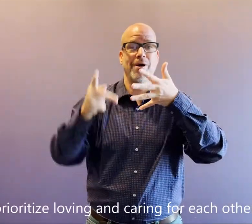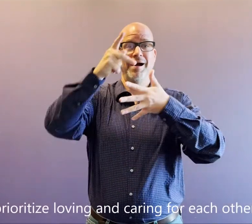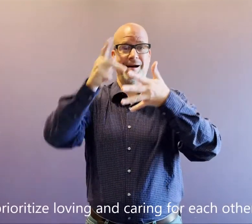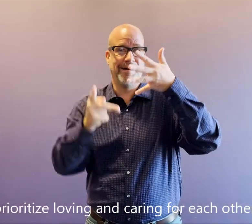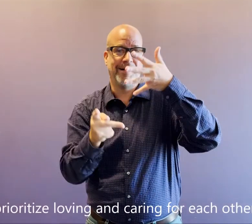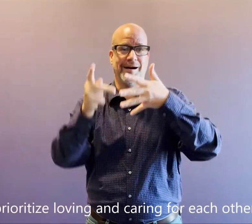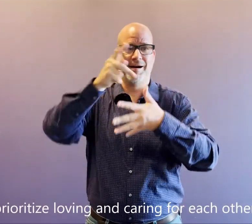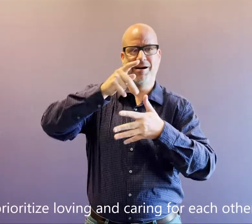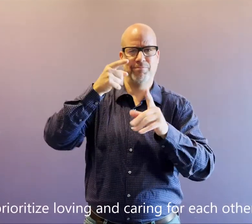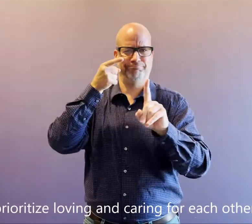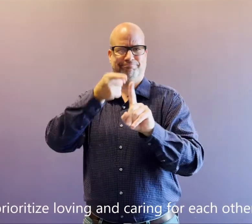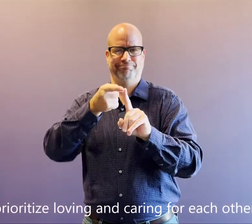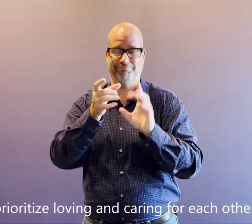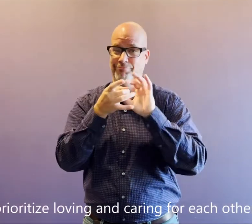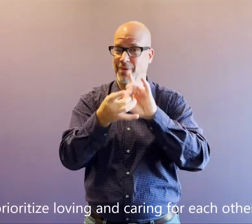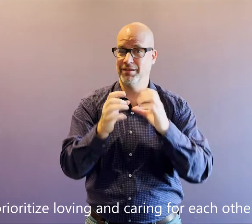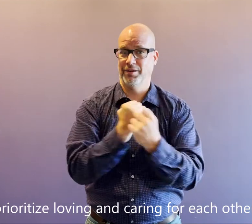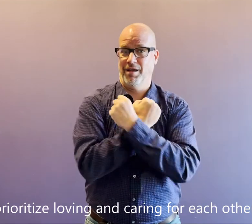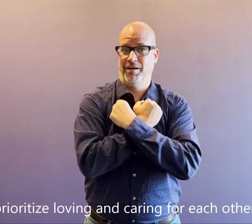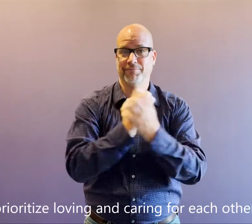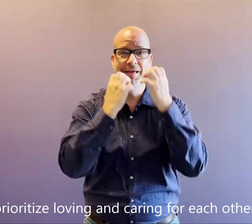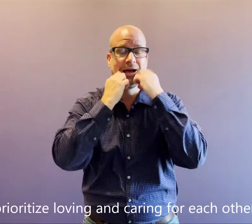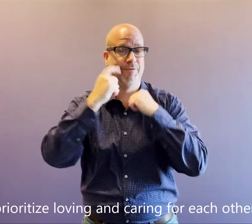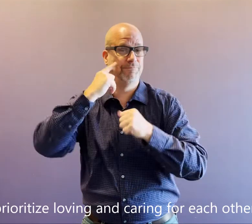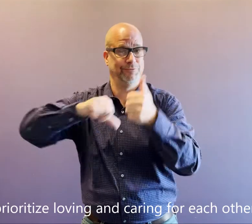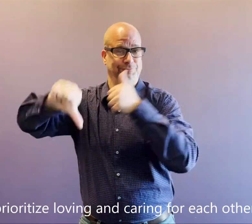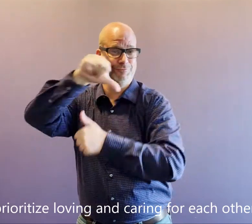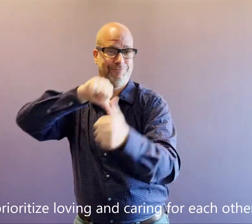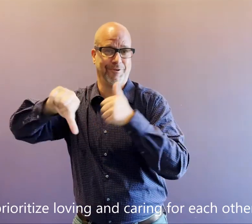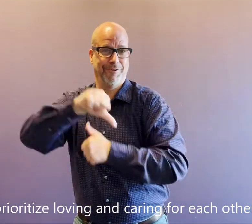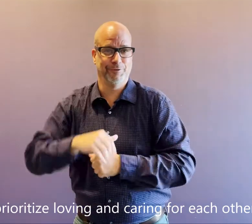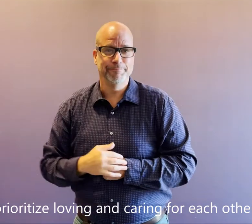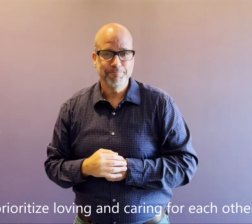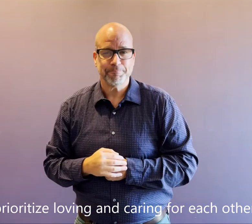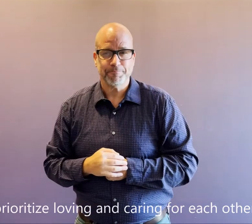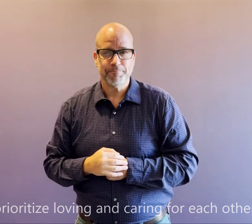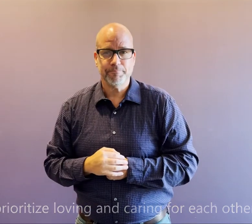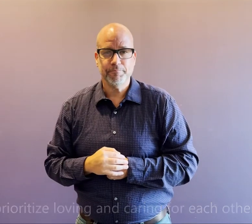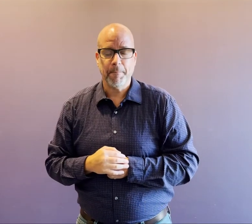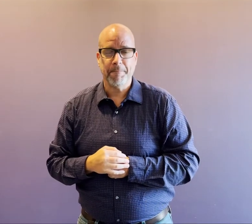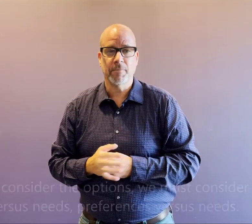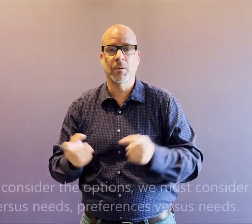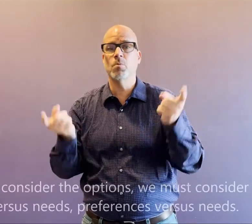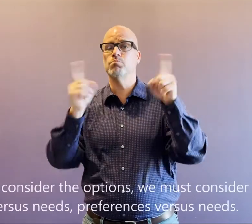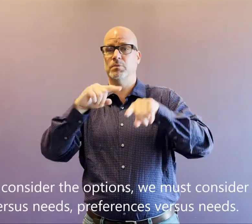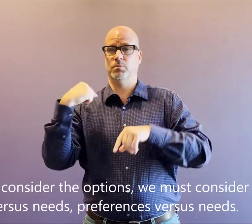We consult the experts. We prioritize loving and caring for each other.